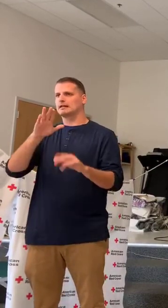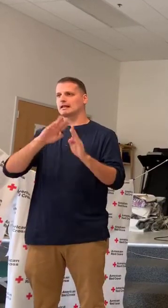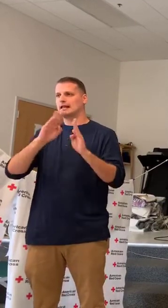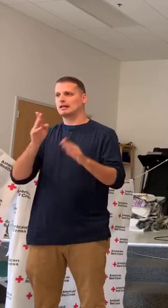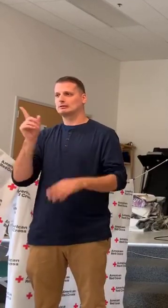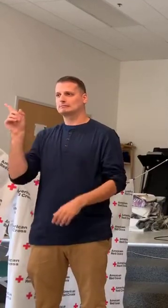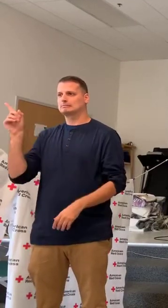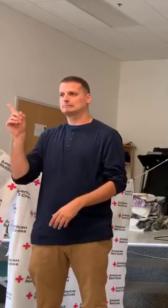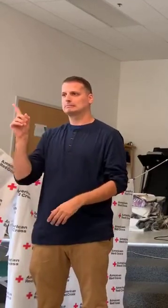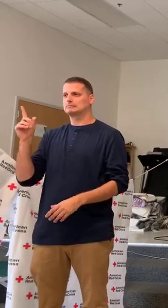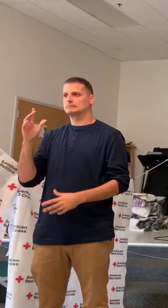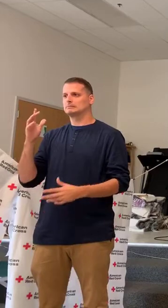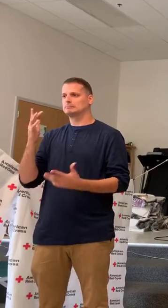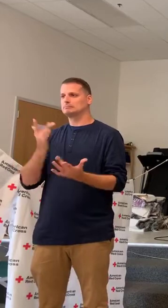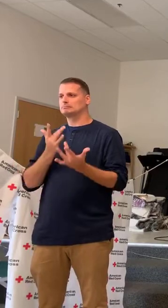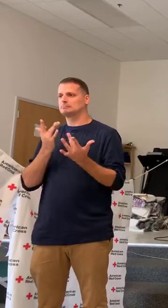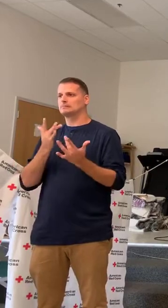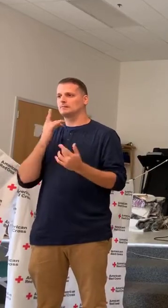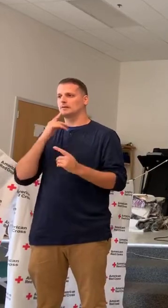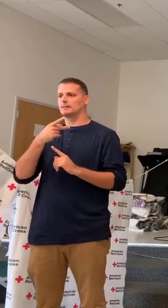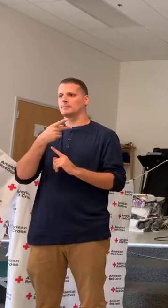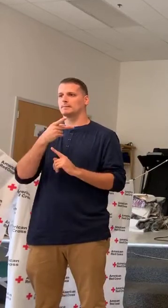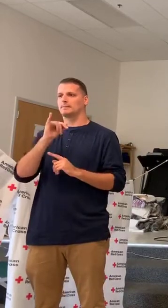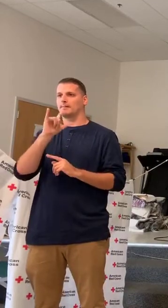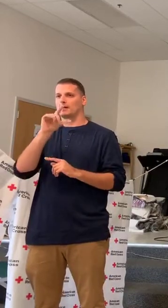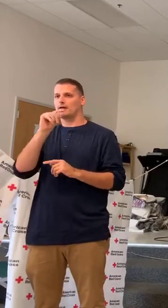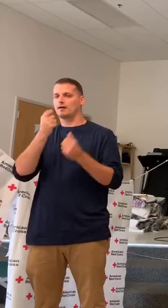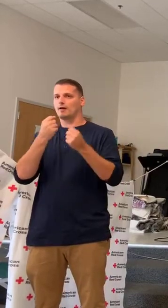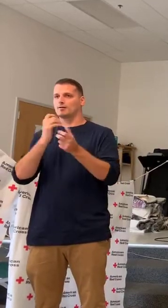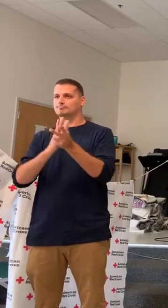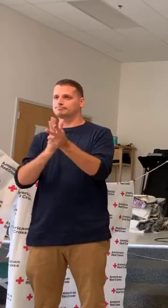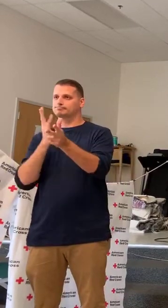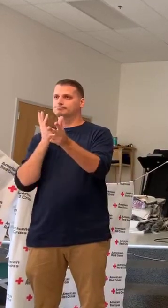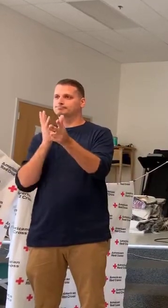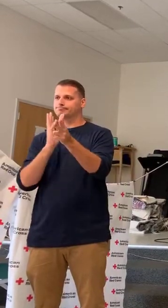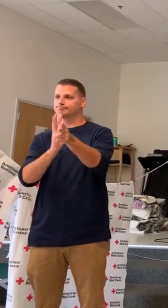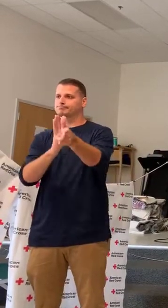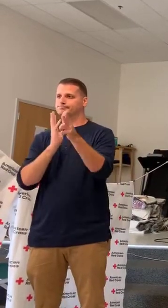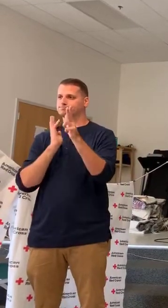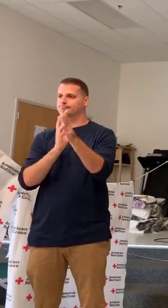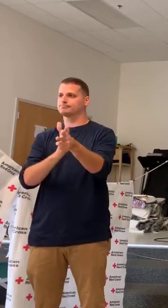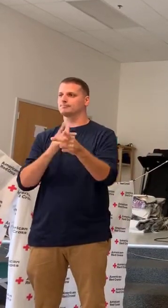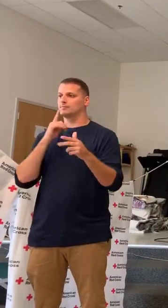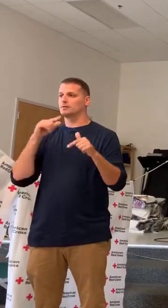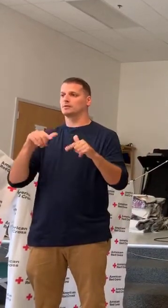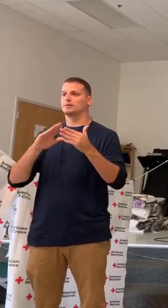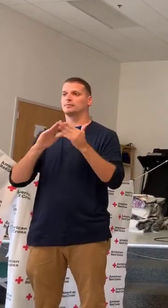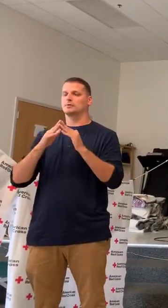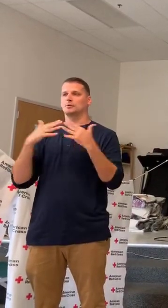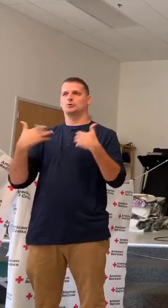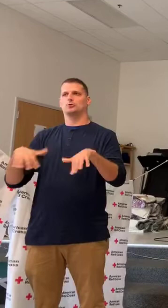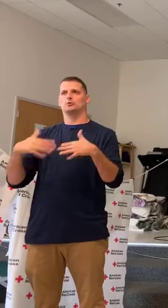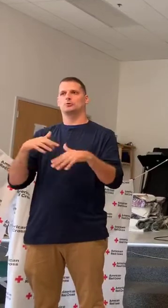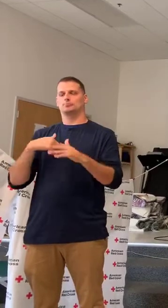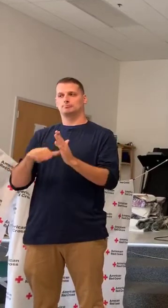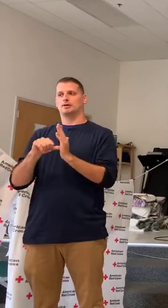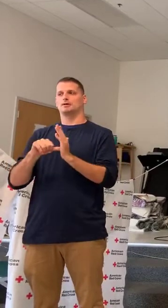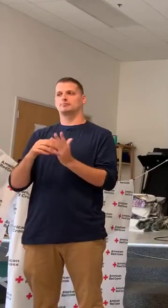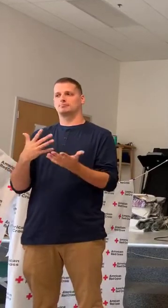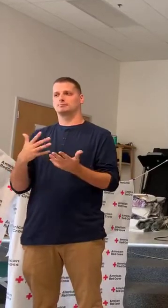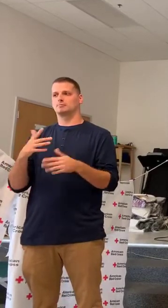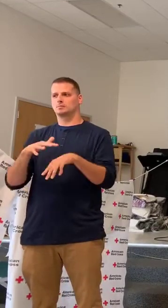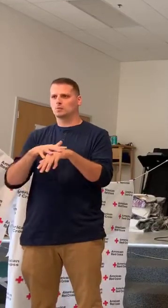waiting for the pilot cars. So the folks, the community here, have been phenomenal. So, but it's a slow